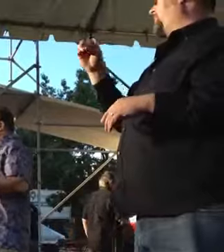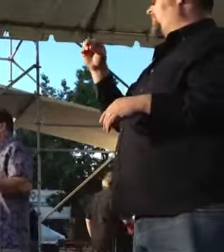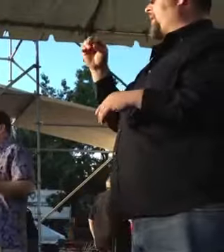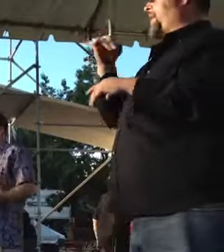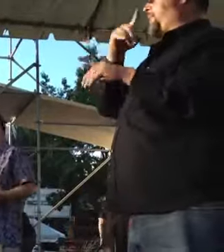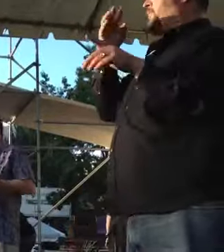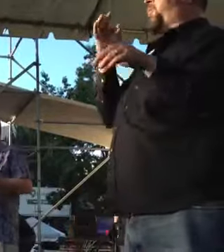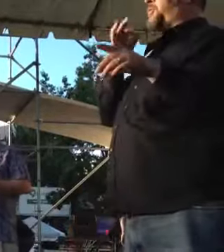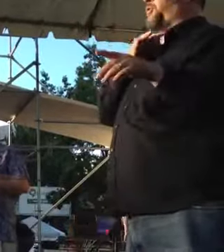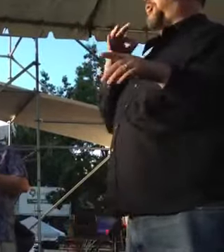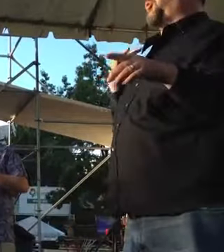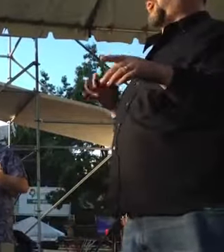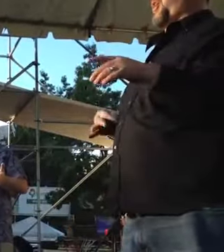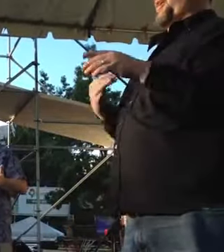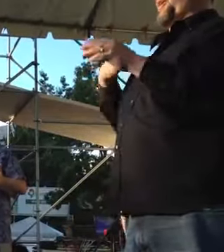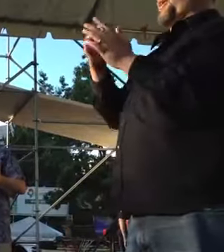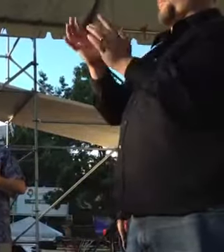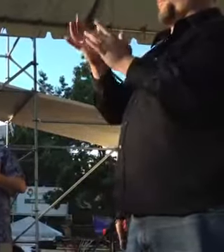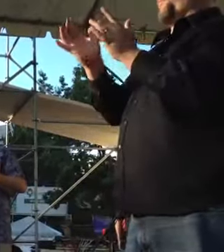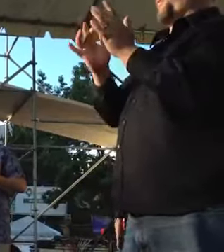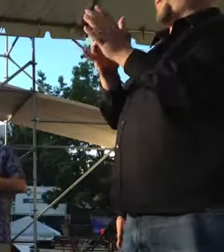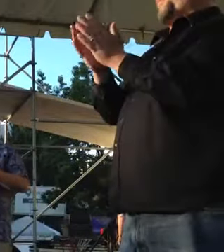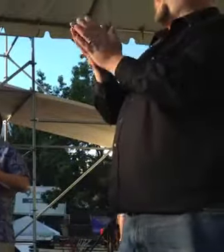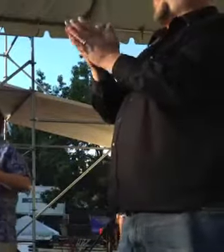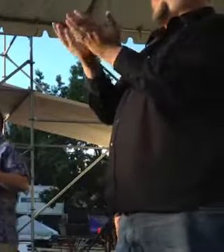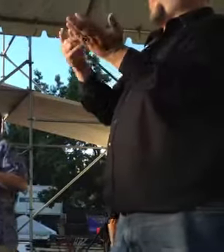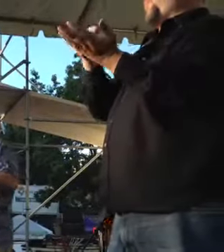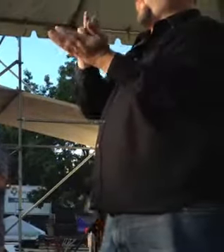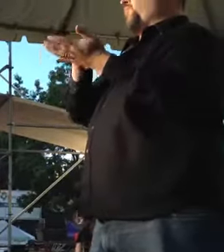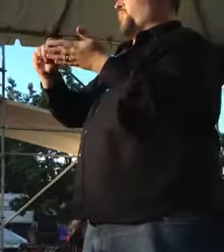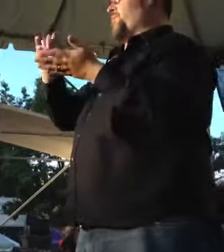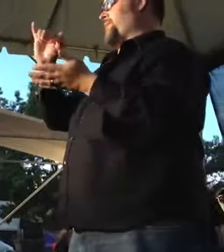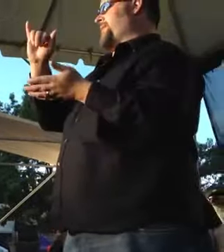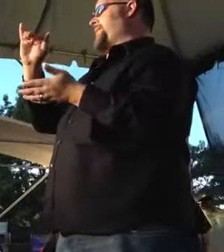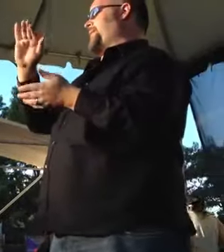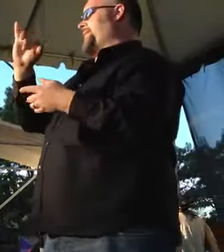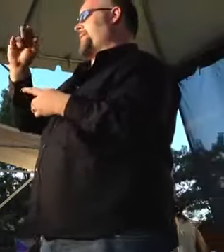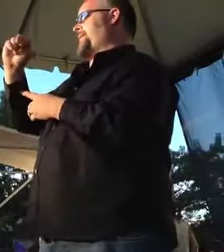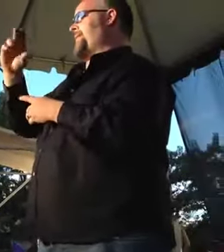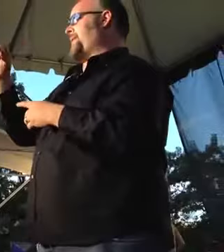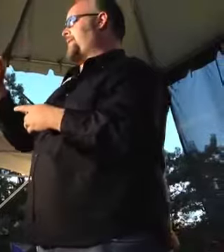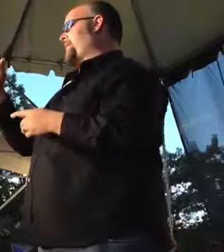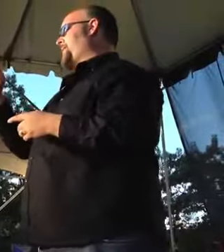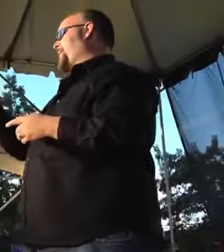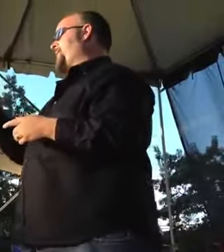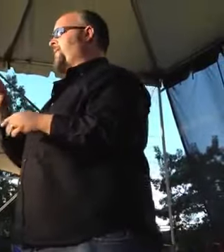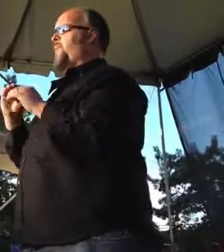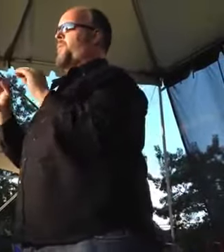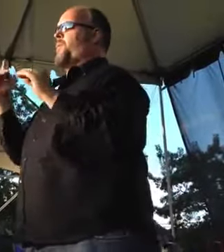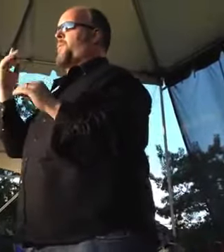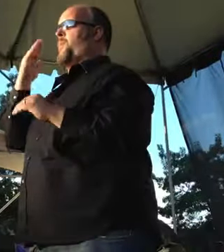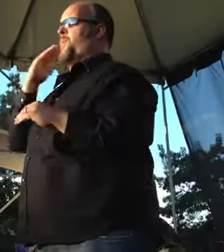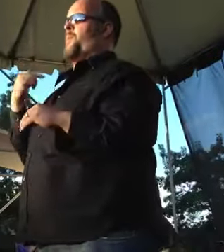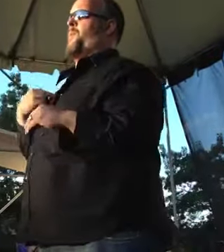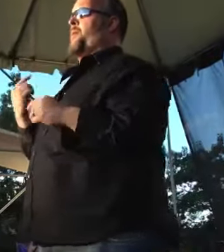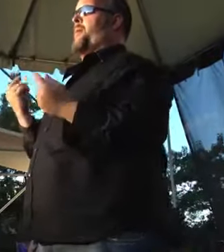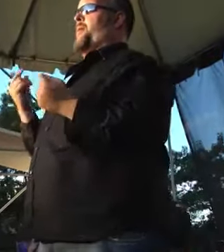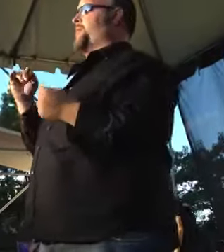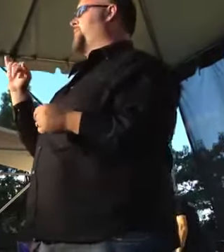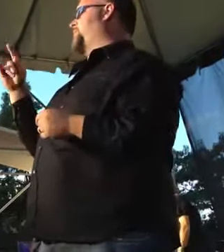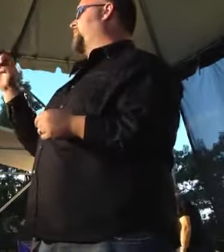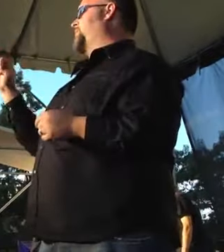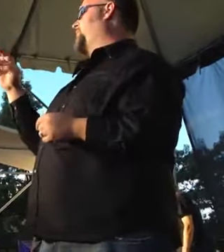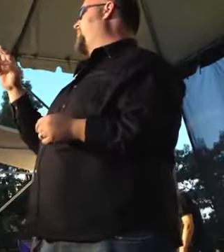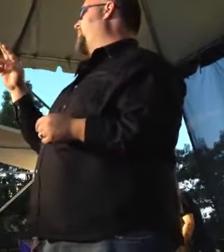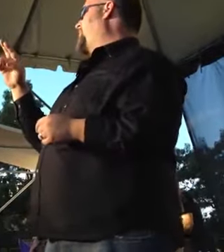from China, written around 300 BC, first a yin, then a yang. No one knows what I do. Jade buds, a holy